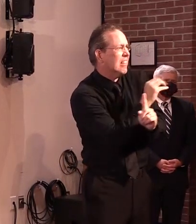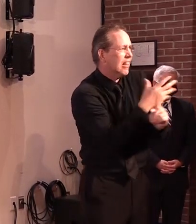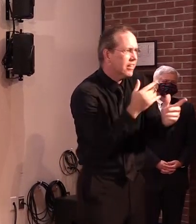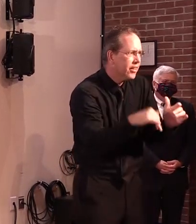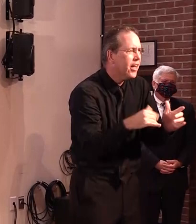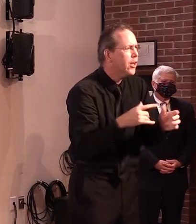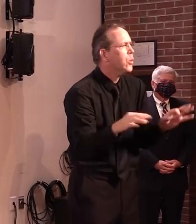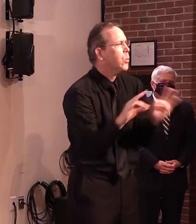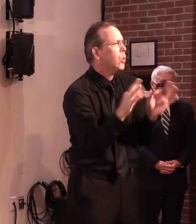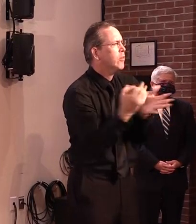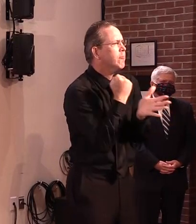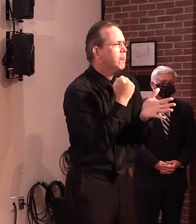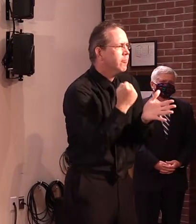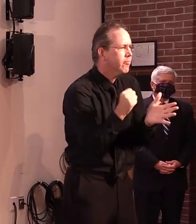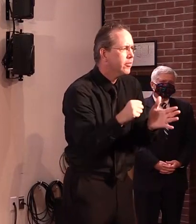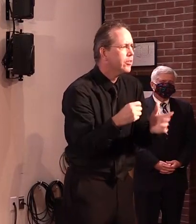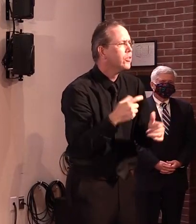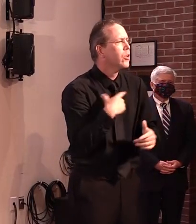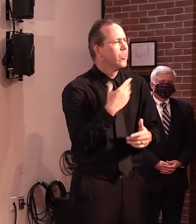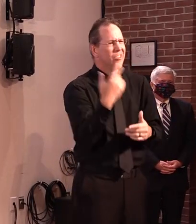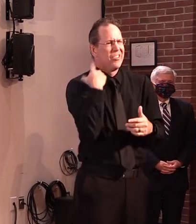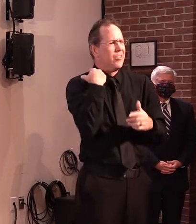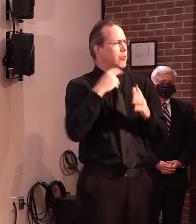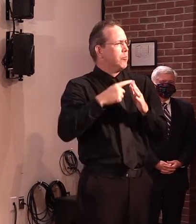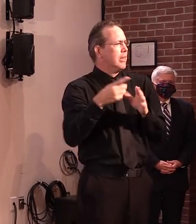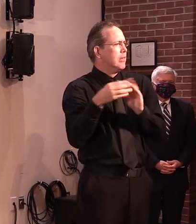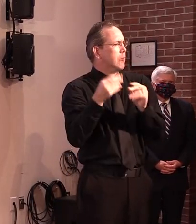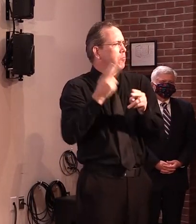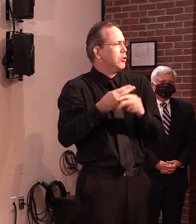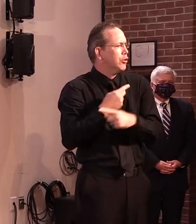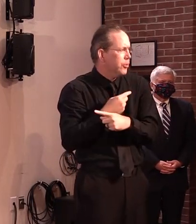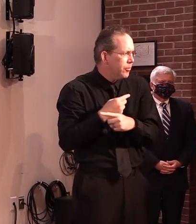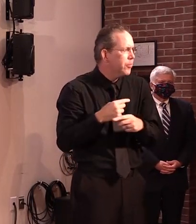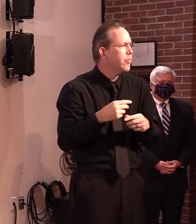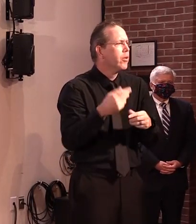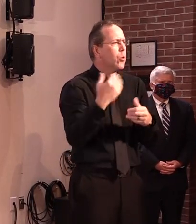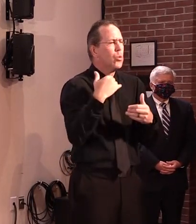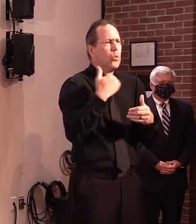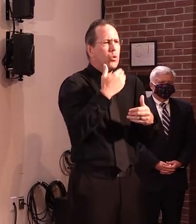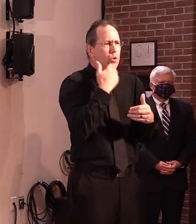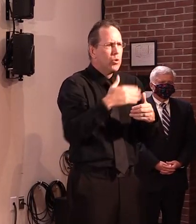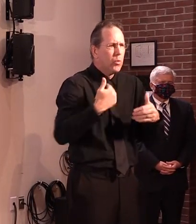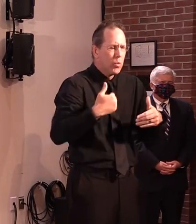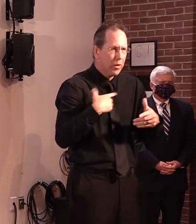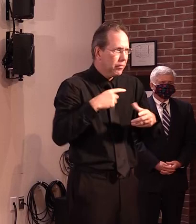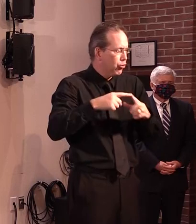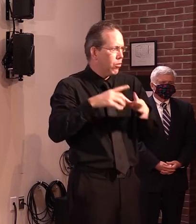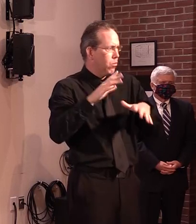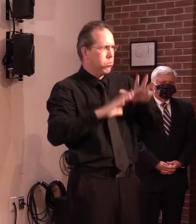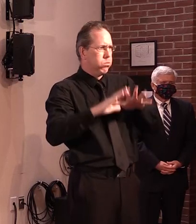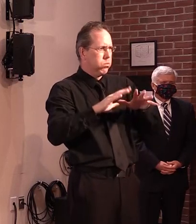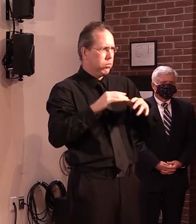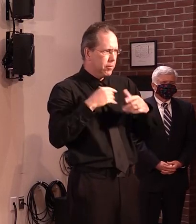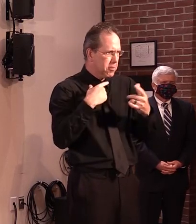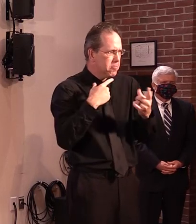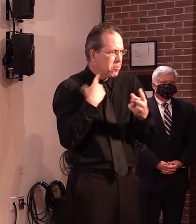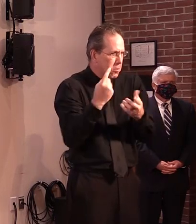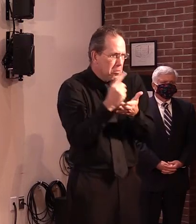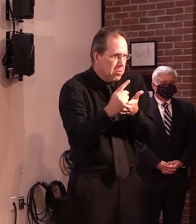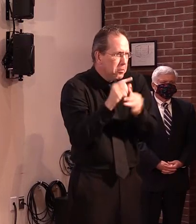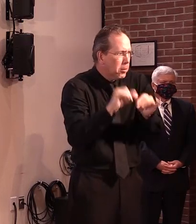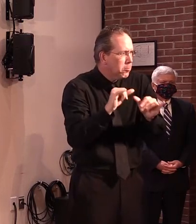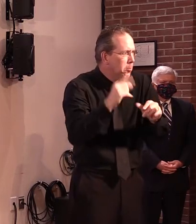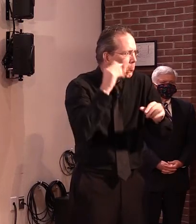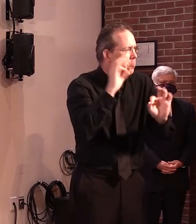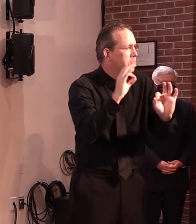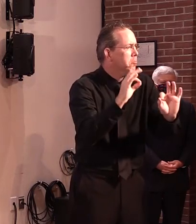in the beginning that's absolutely critical that I have been emphasizing now for some weeks, and that the success of being